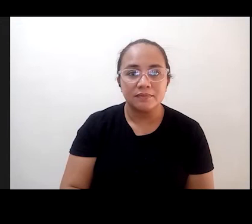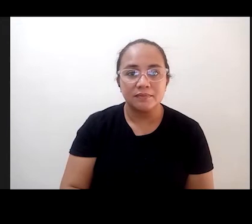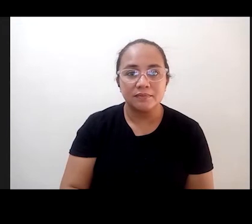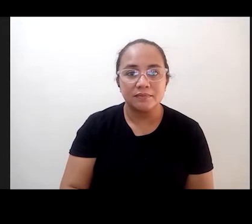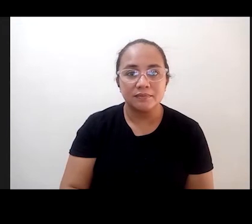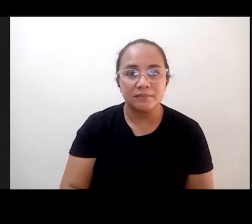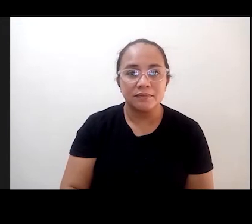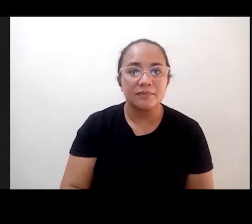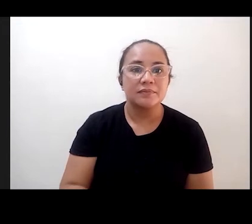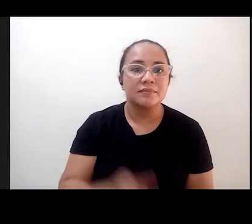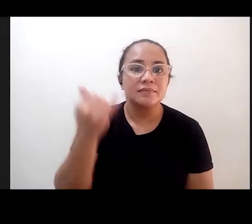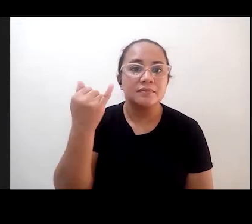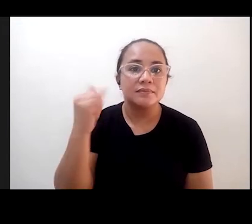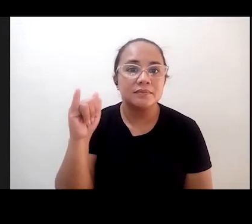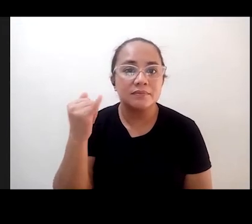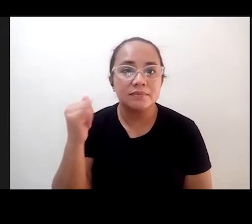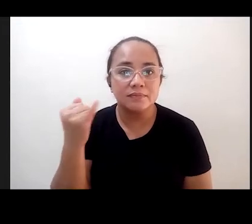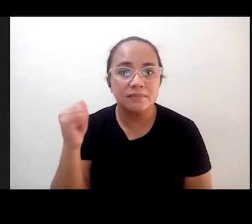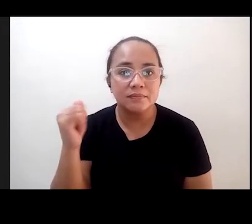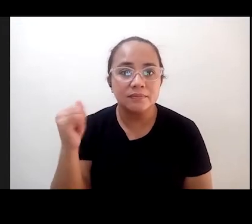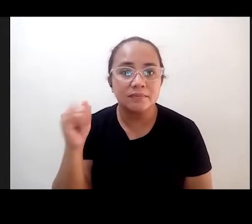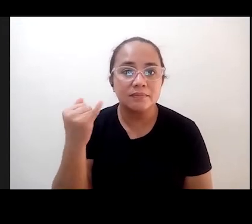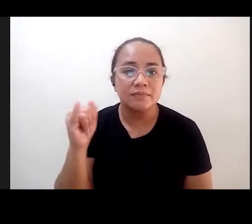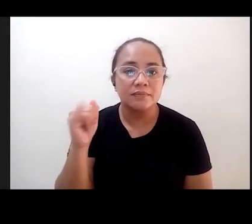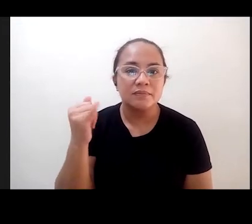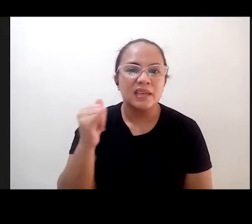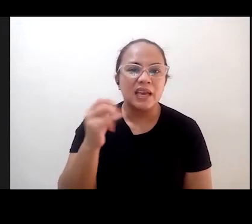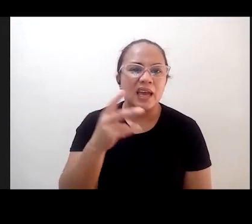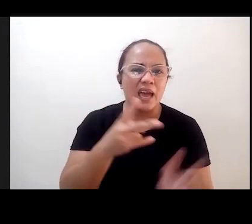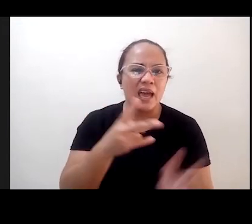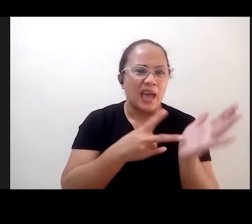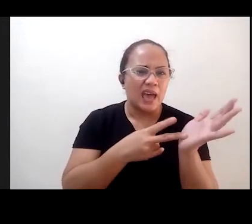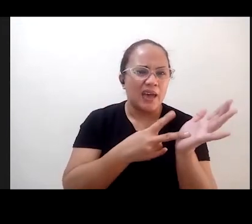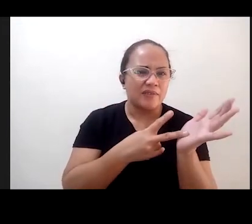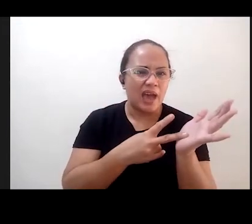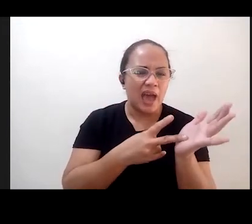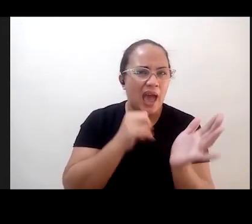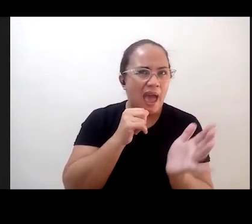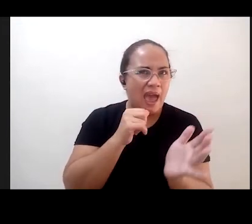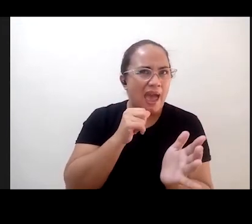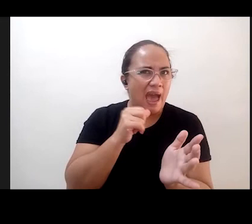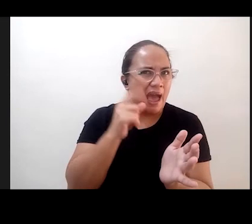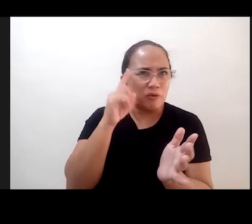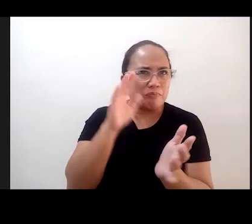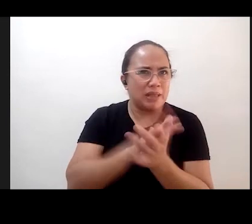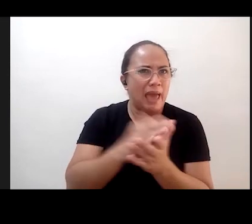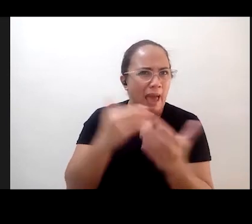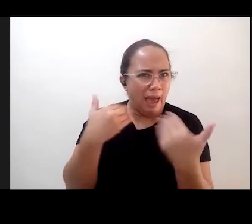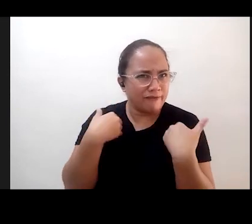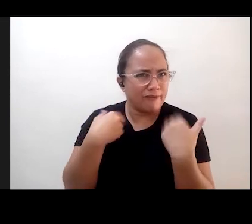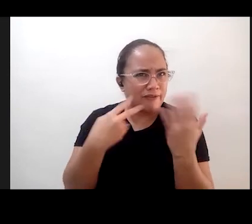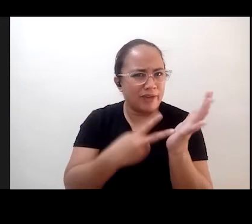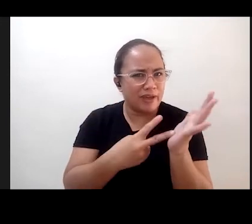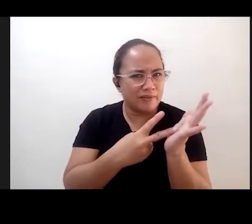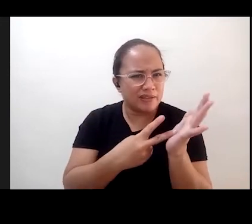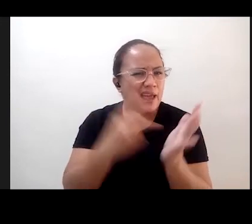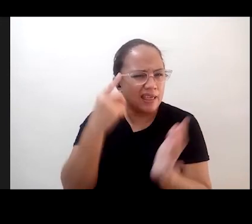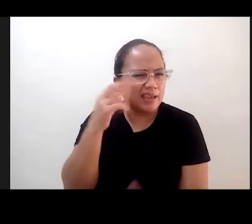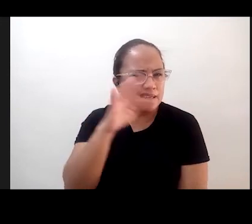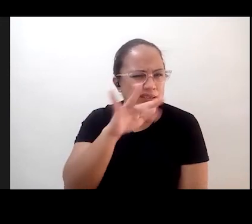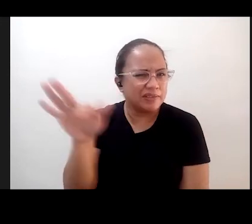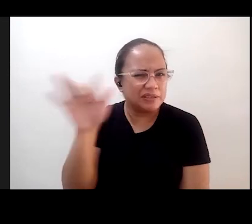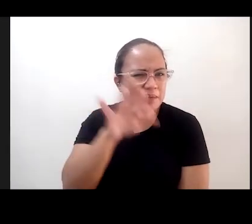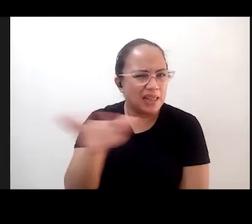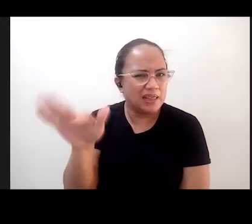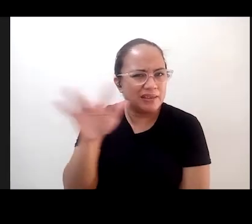Yellow. Violet, I don't believe we have a sign in ASL. I believe most people fingerspell. Can you